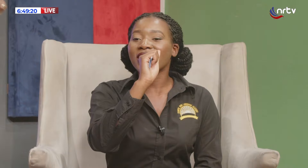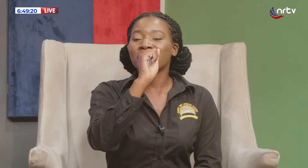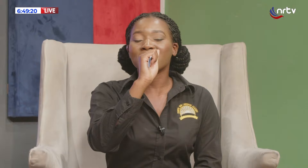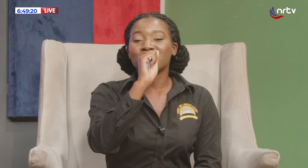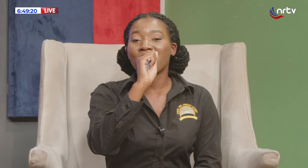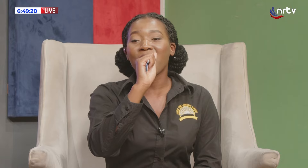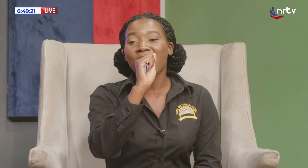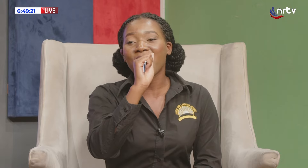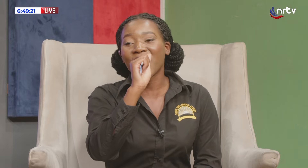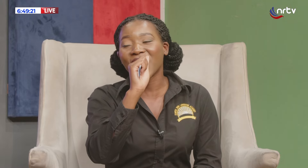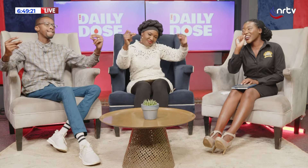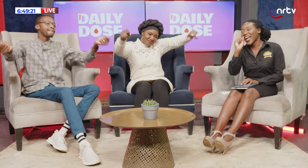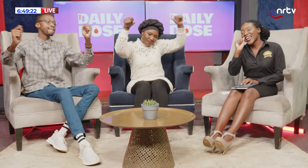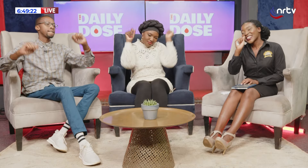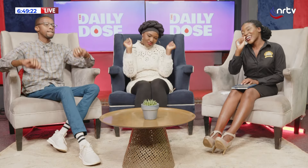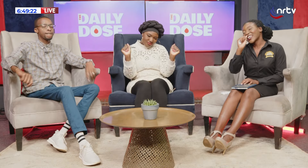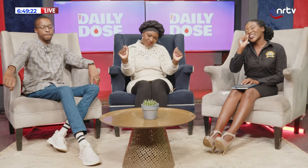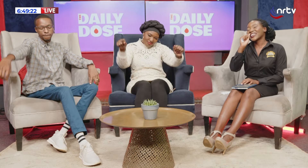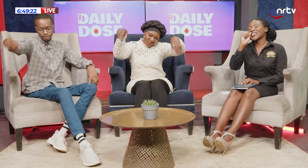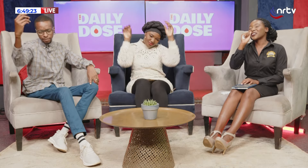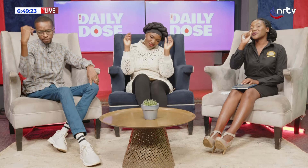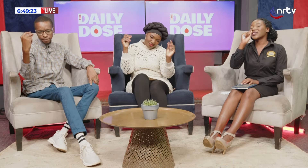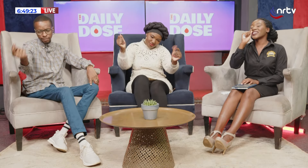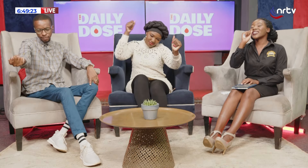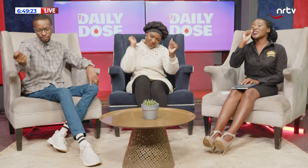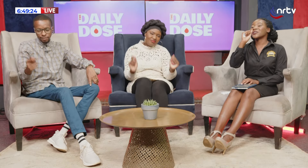me joy. Then I hear your spirit